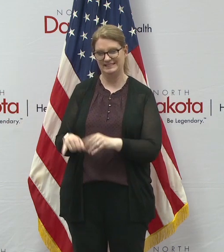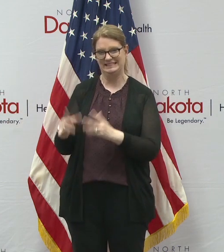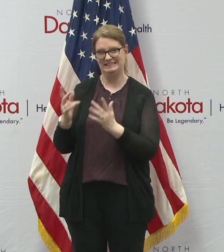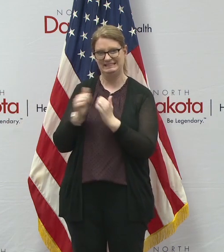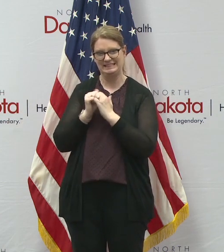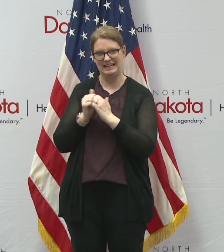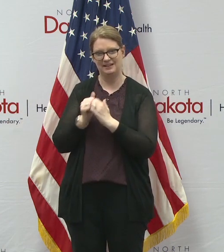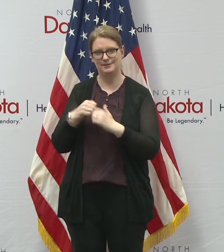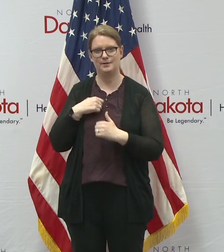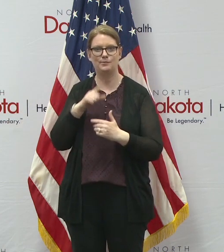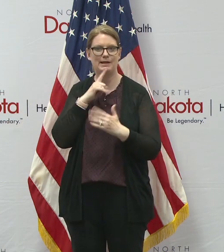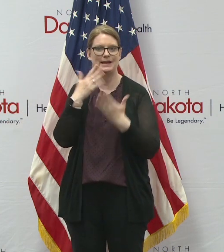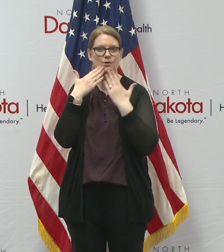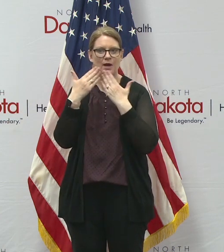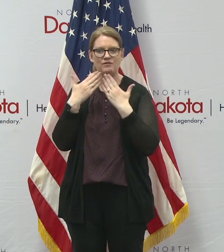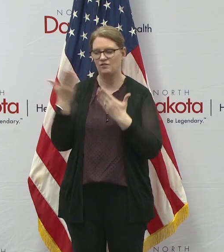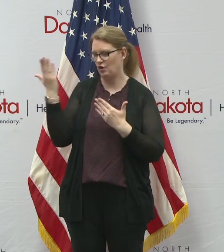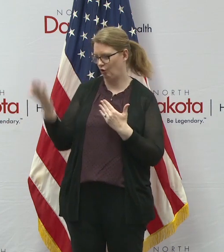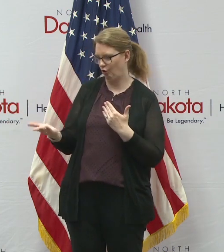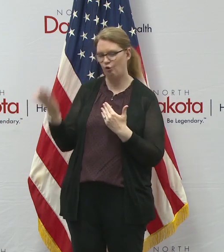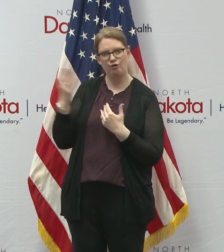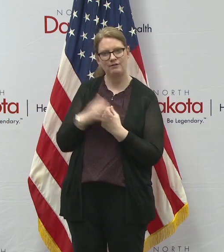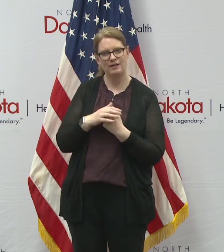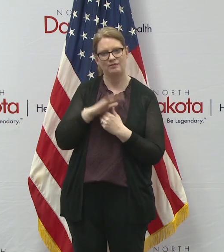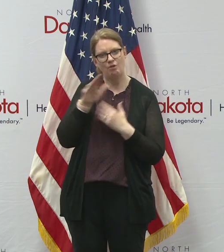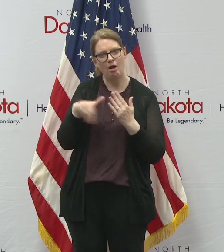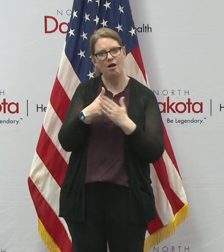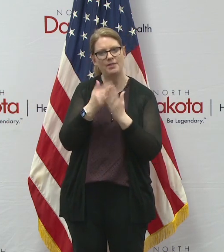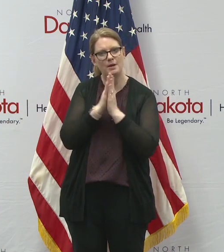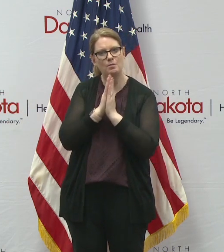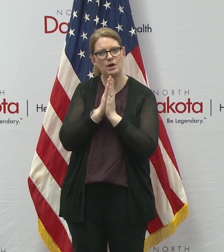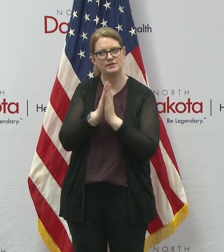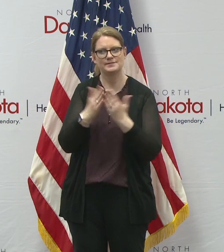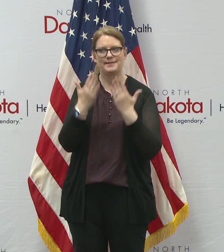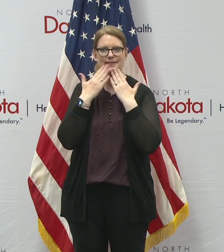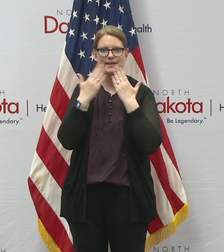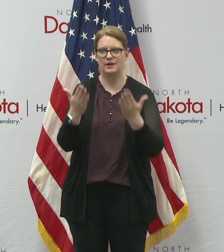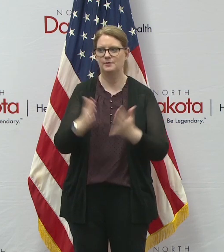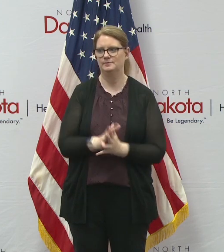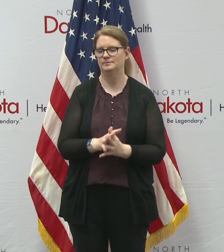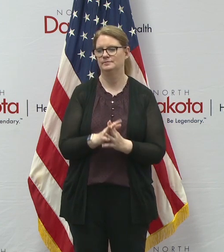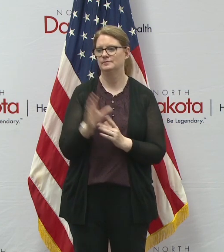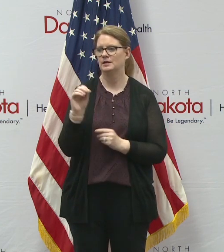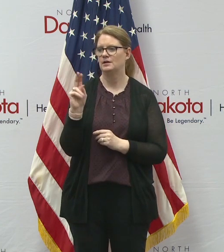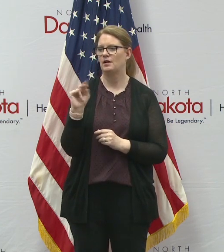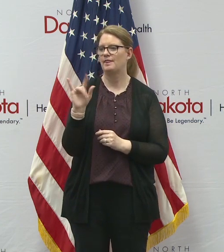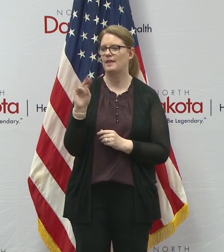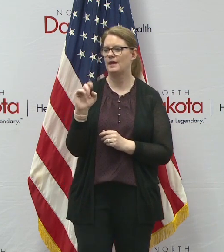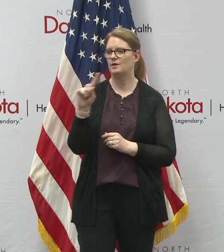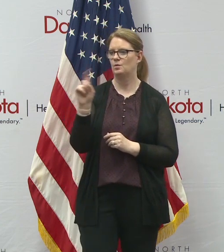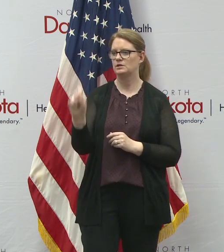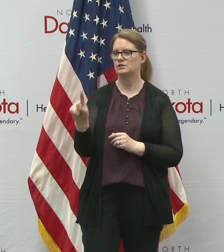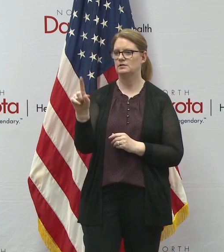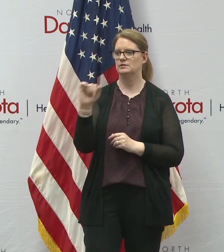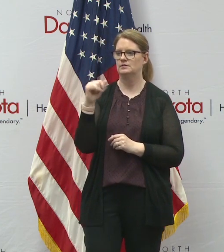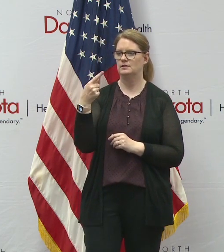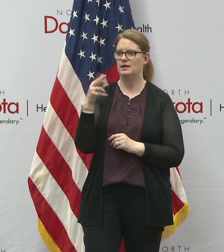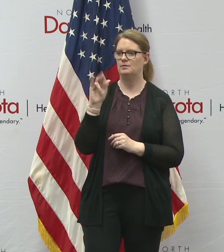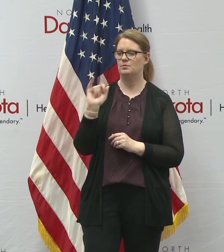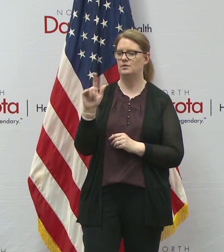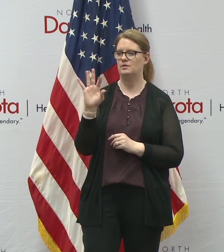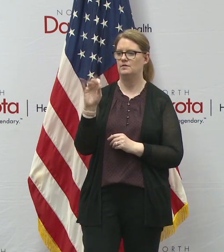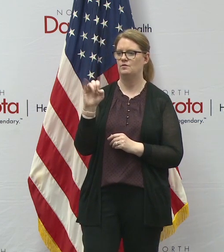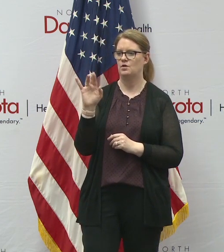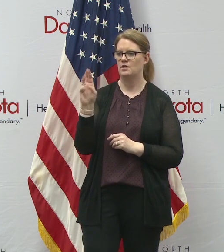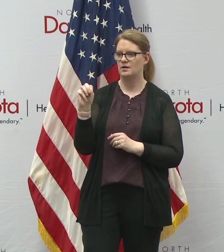started. So I'm super grateful for her and grateful for all the prayers that people have for us. So thank you. Online question. April Baumgarten with the